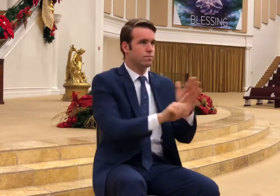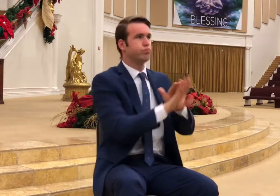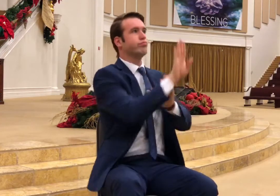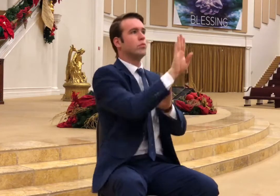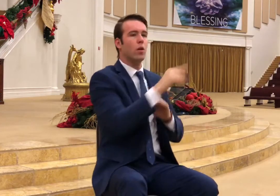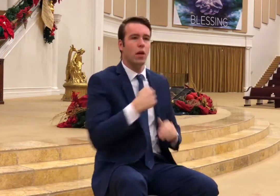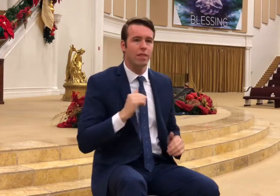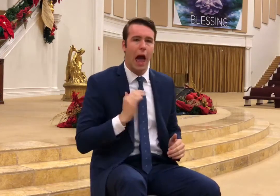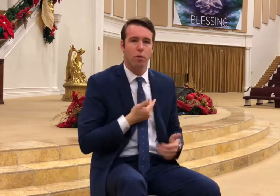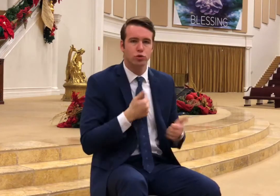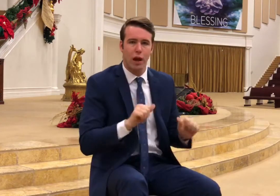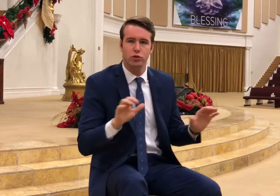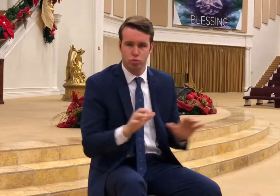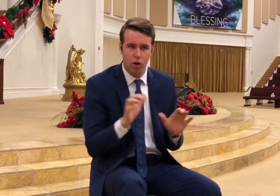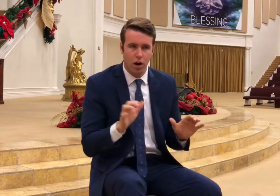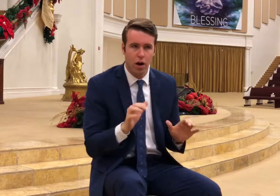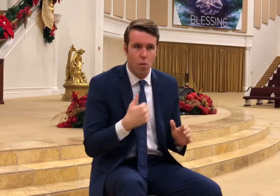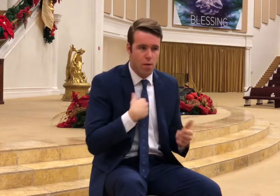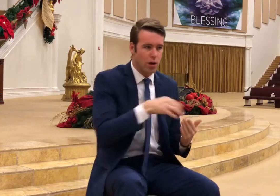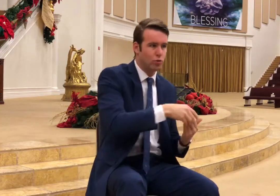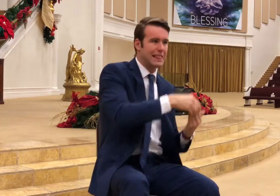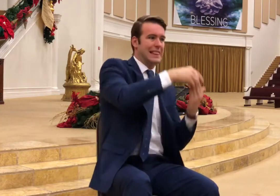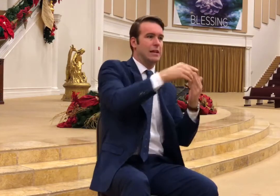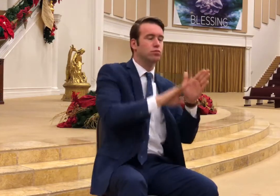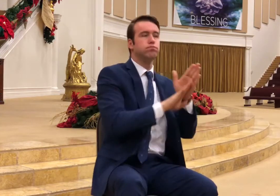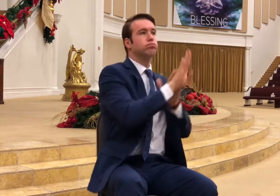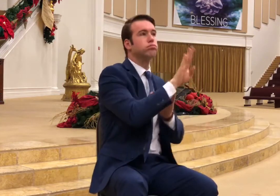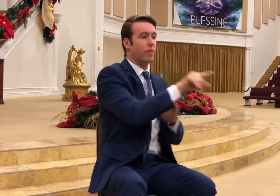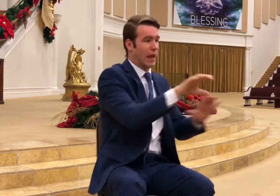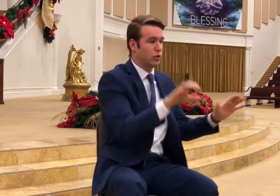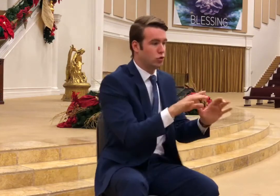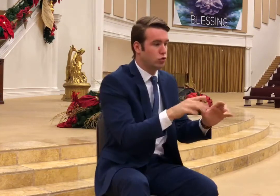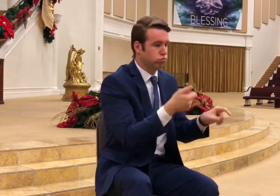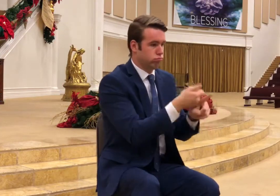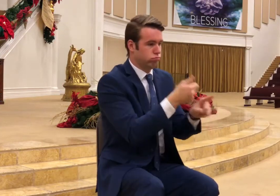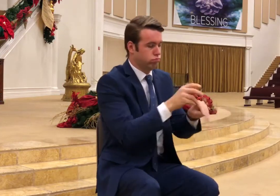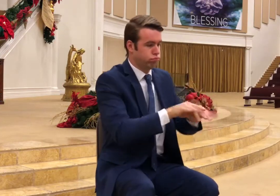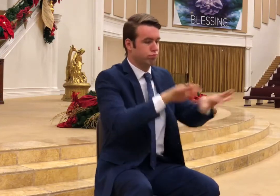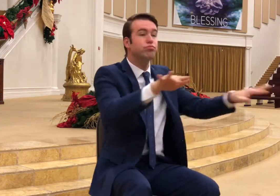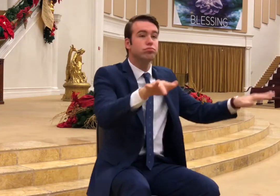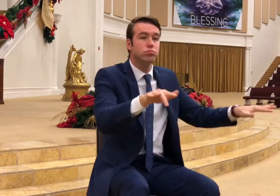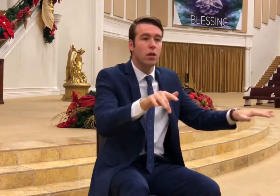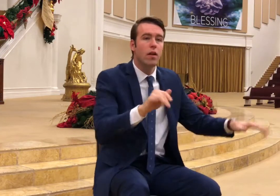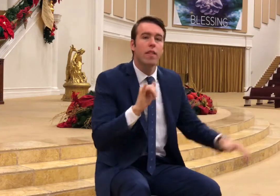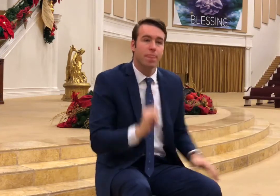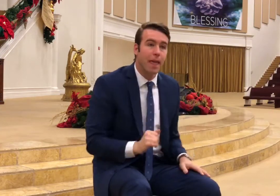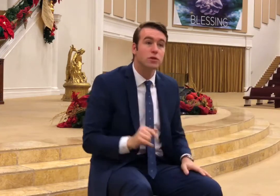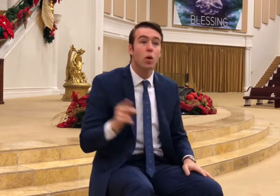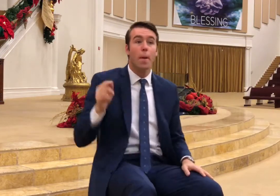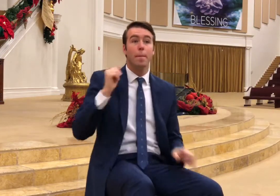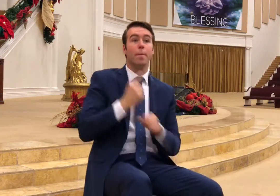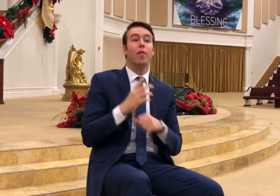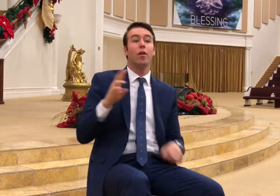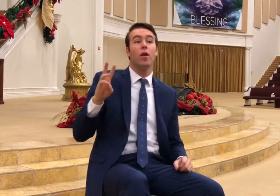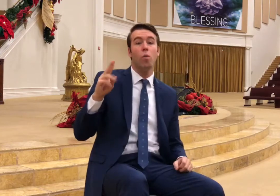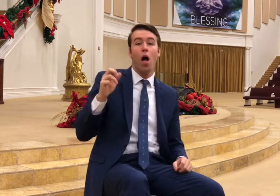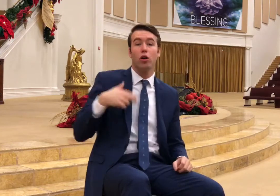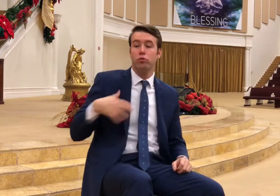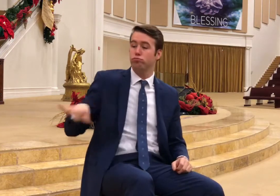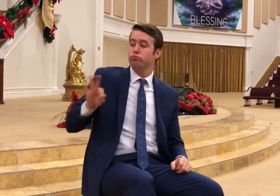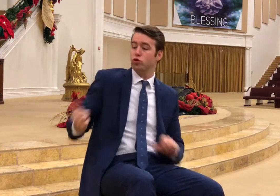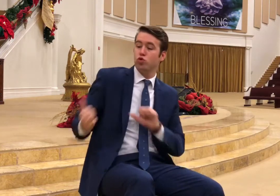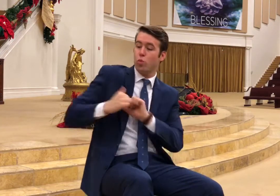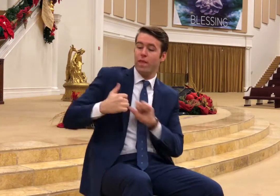way to work together and network. Let's do what we can do, and they do what we can do, and let's move forward. So he's one of the people I chose to go with